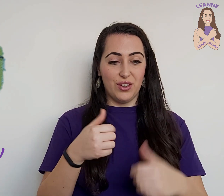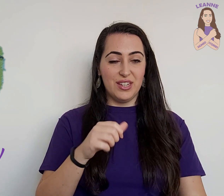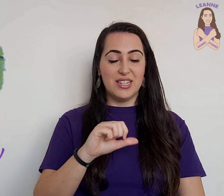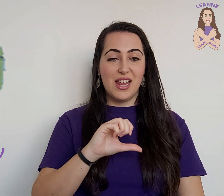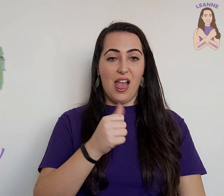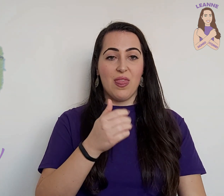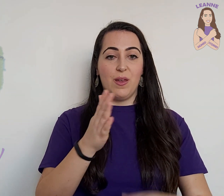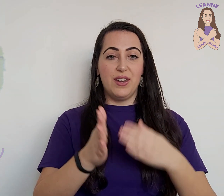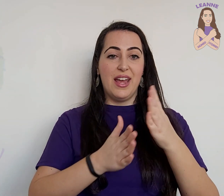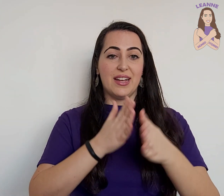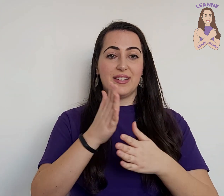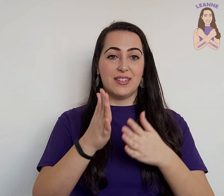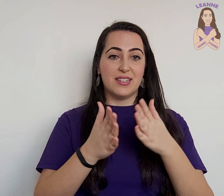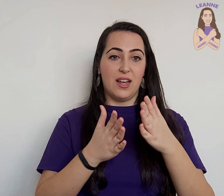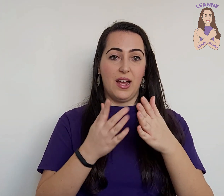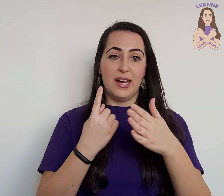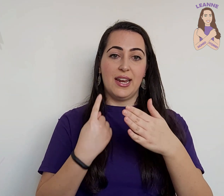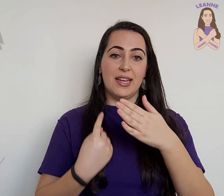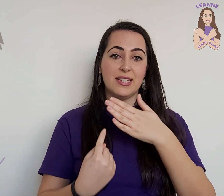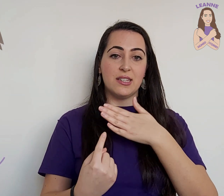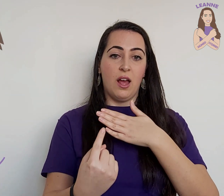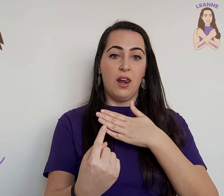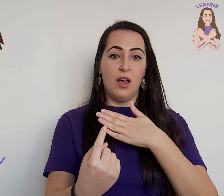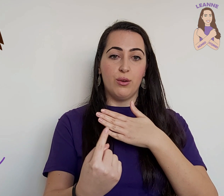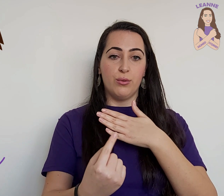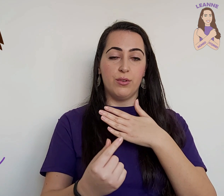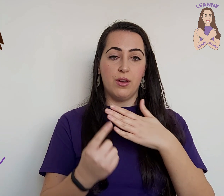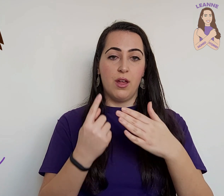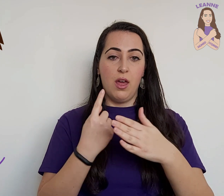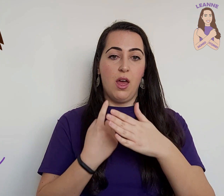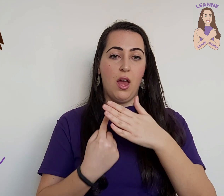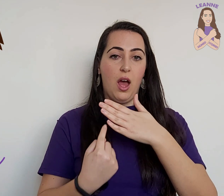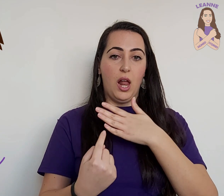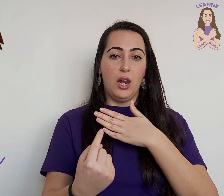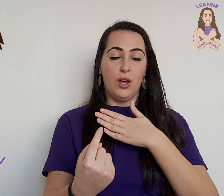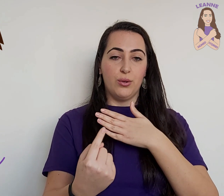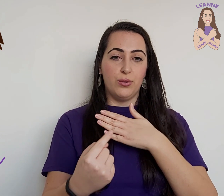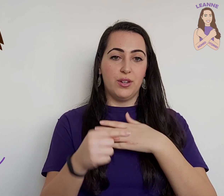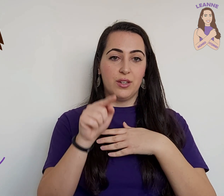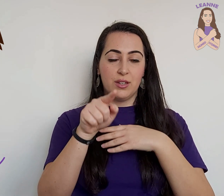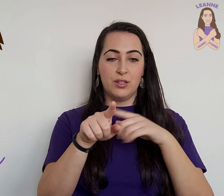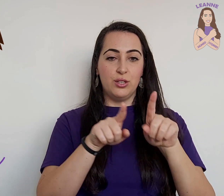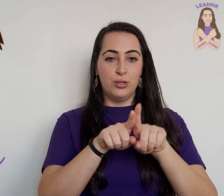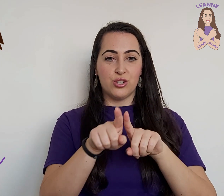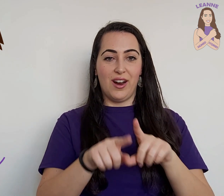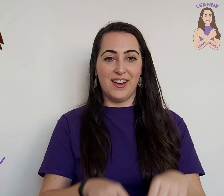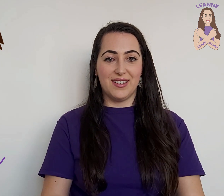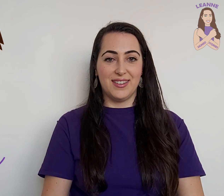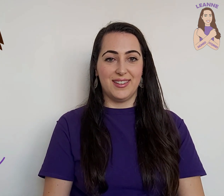Good. The next sign is alone. Alone. You try.